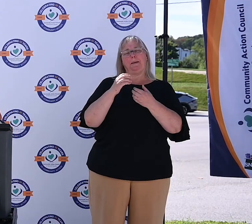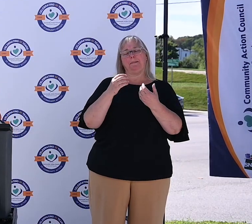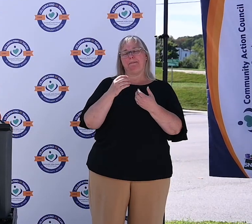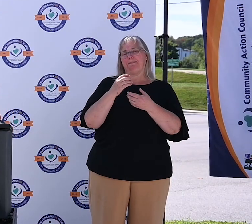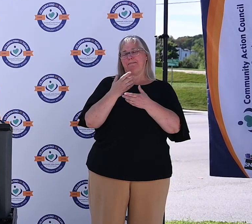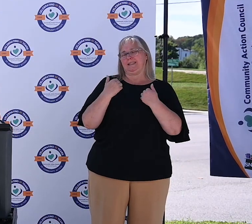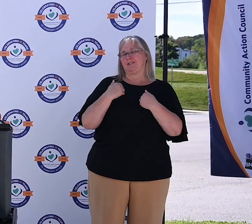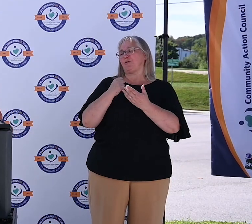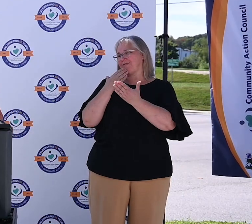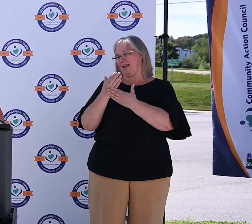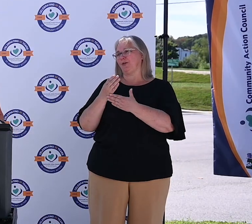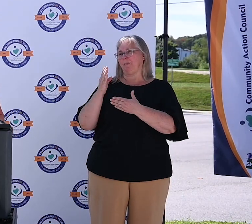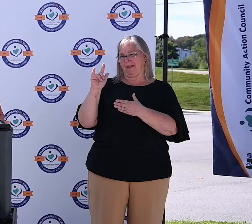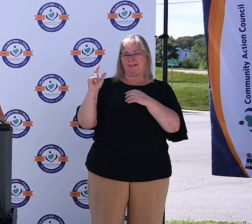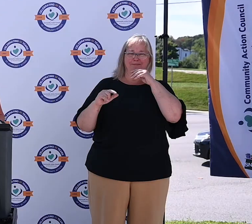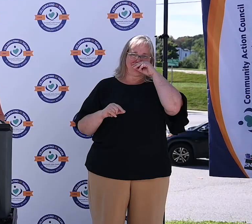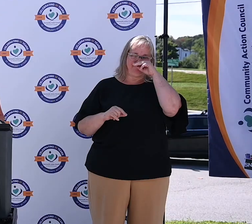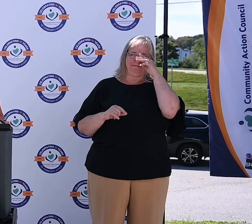Calvin.